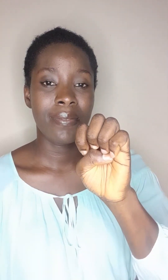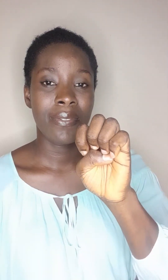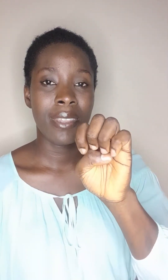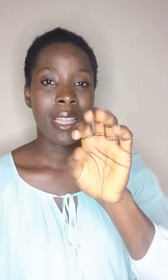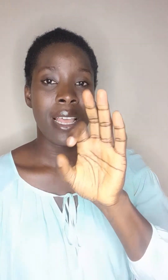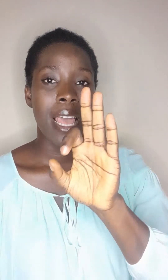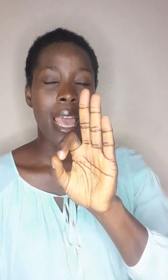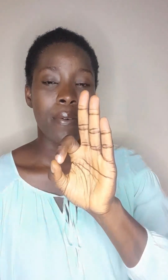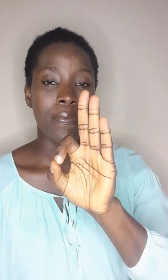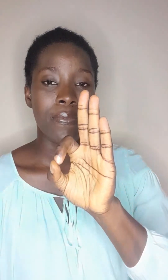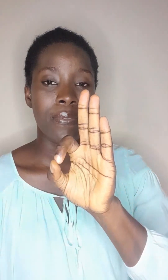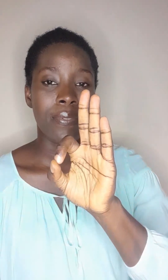F,